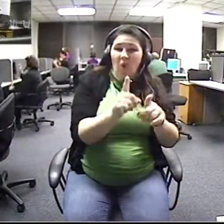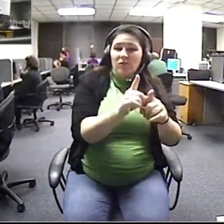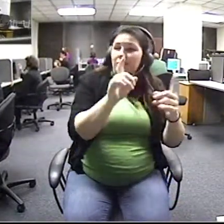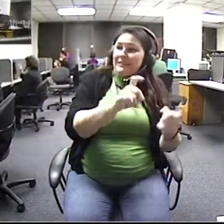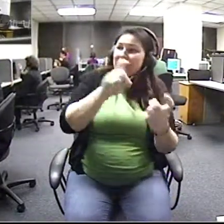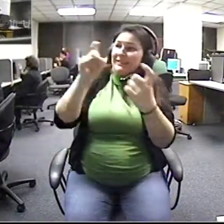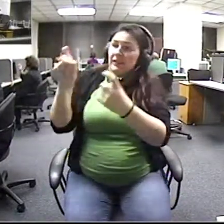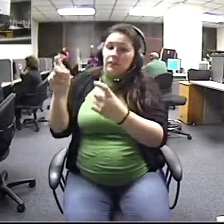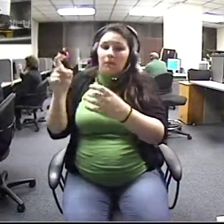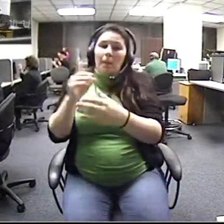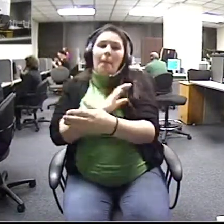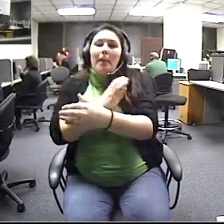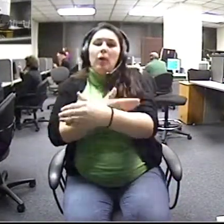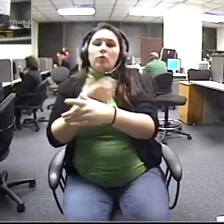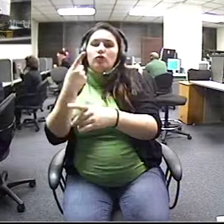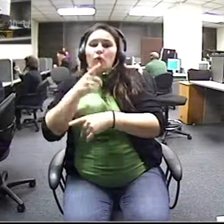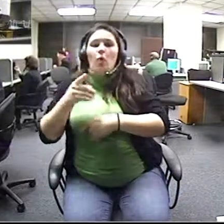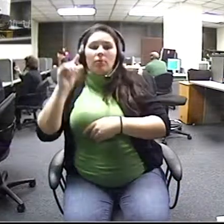delegated powers.